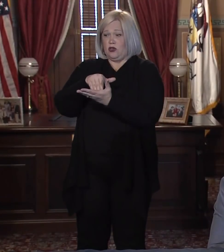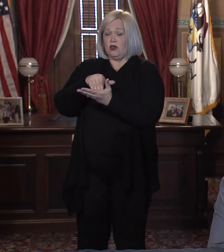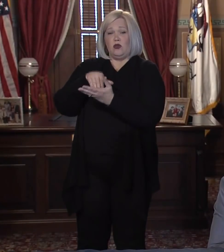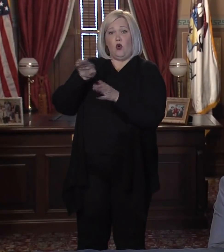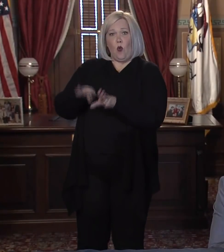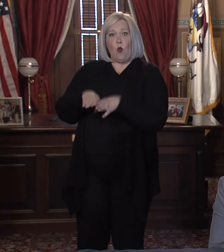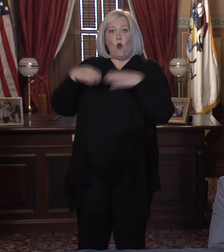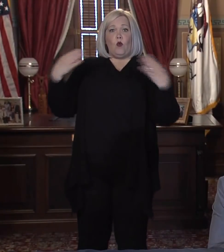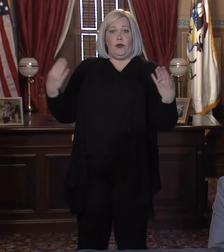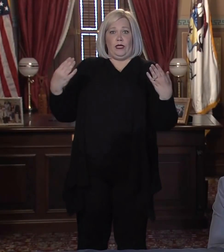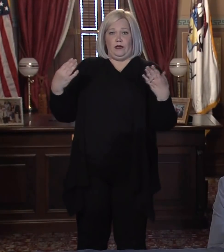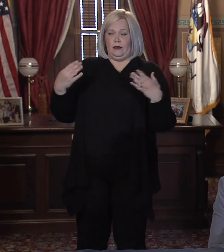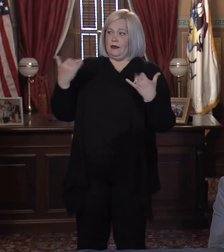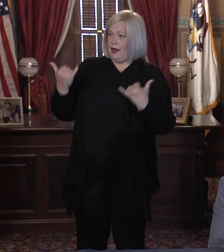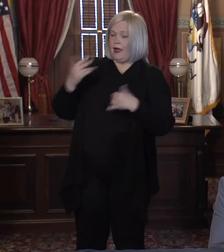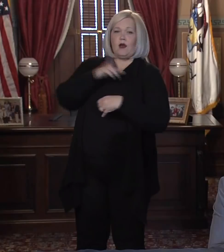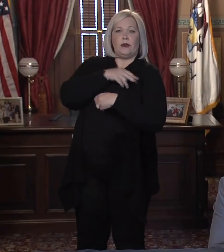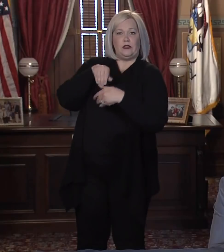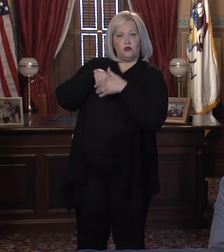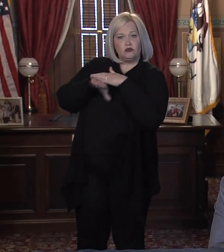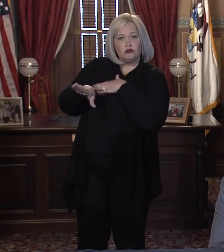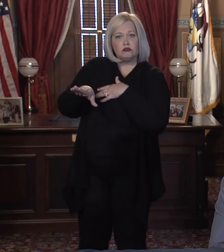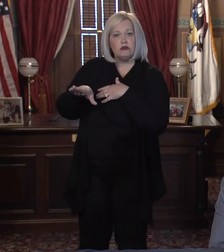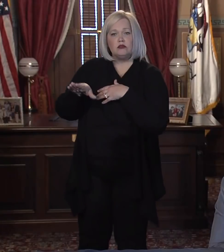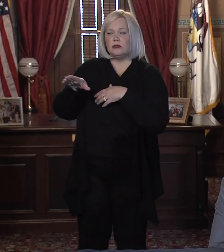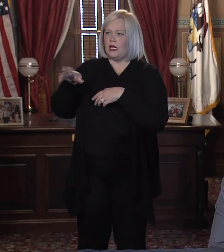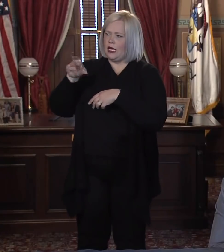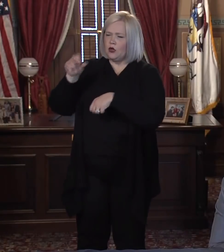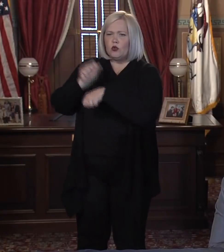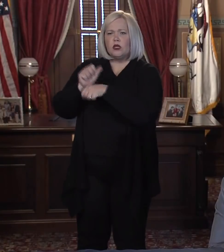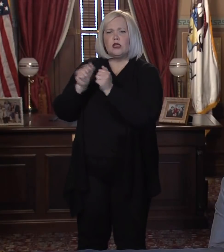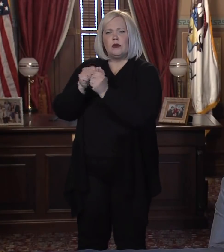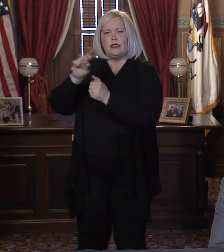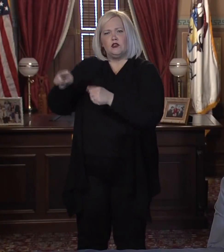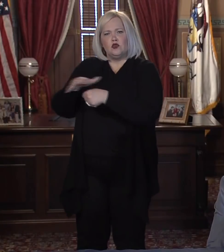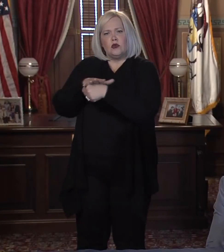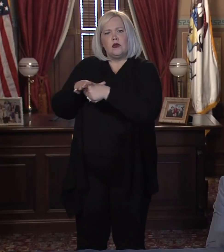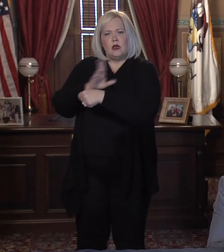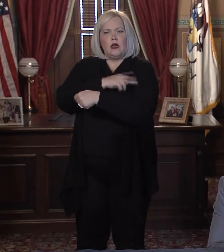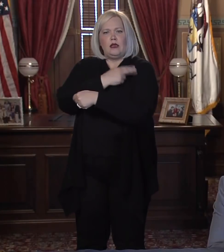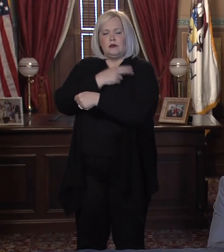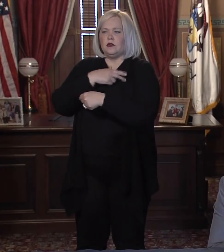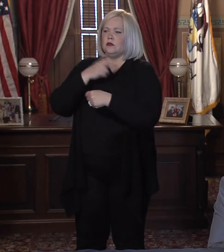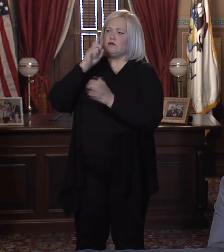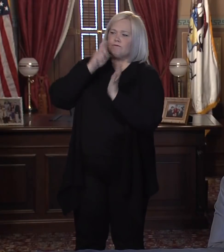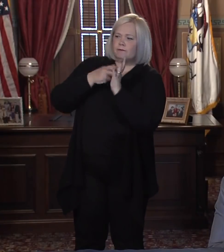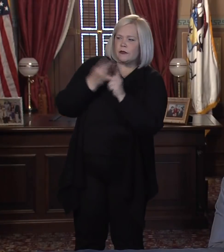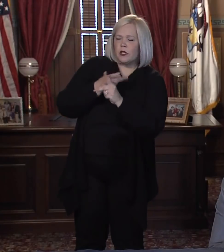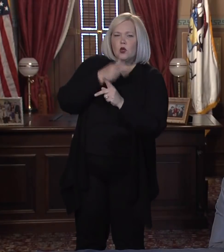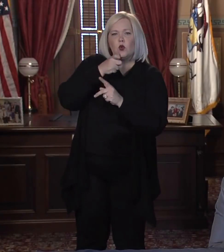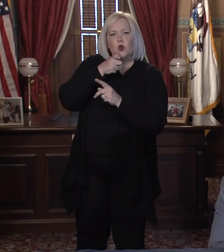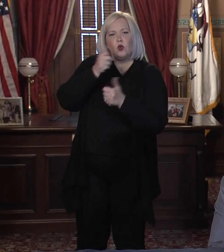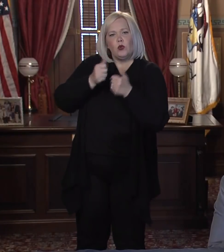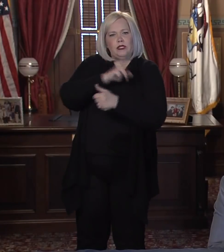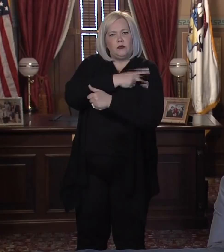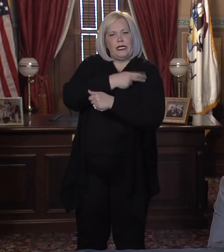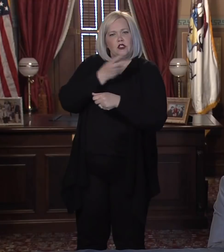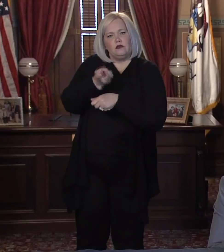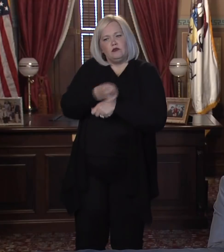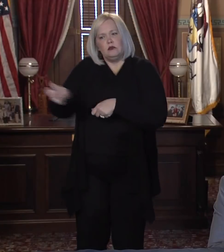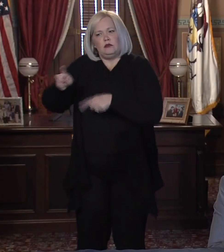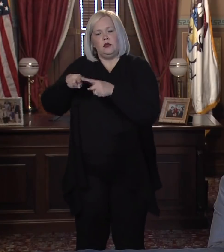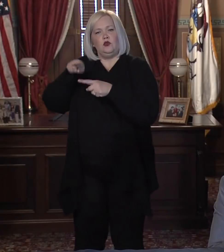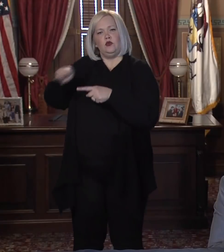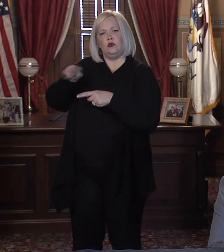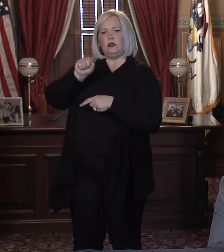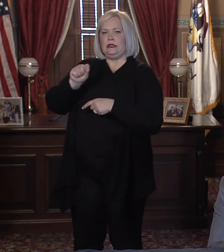and we're working very closely with our Detroit area hospitals to identify patients who can be transferred to this facility. We're also